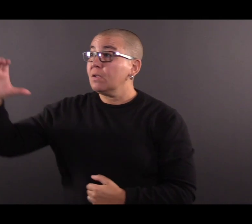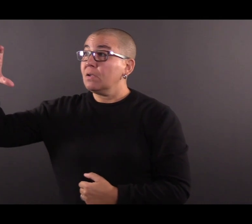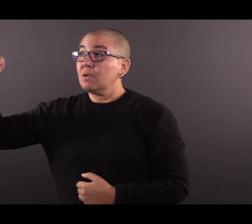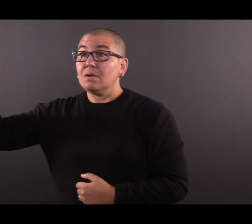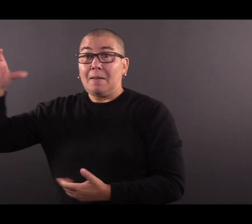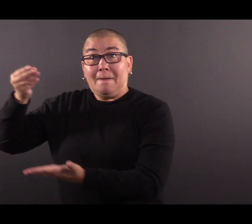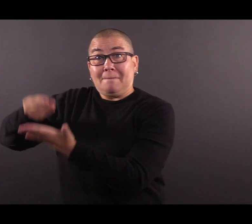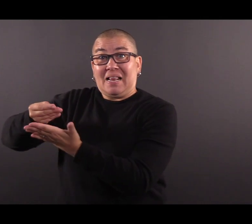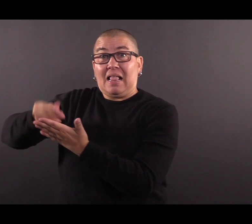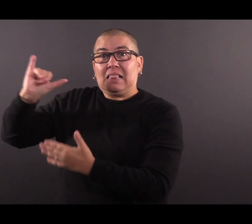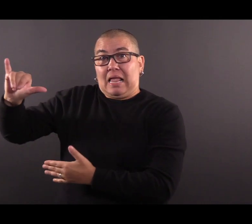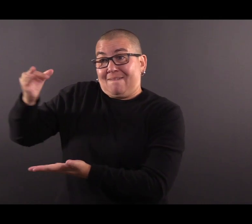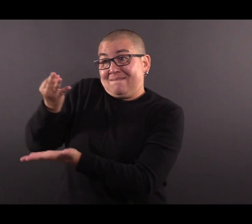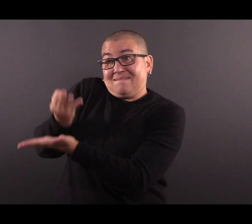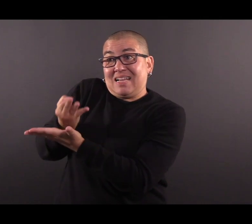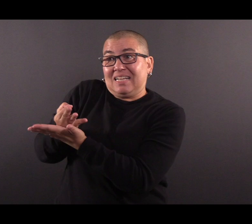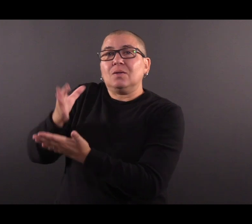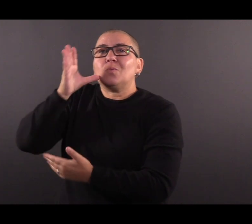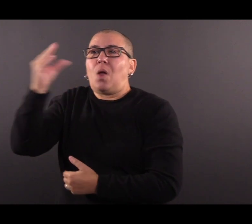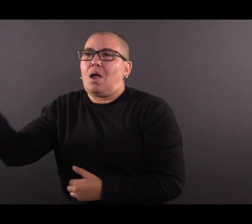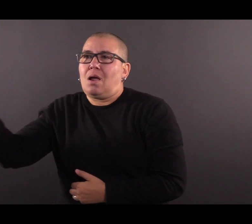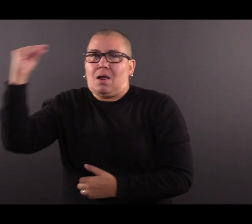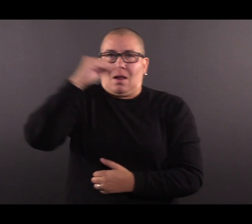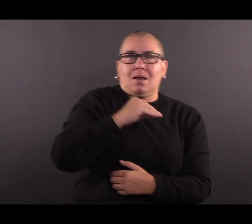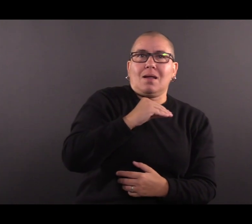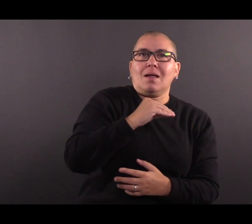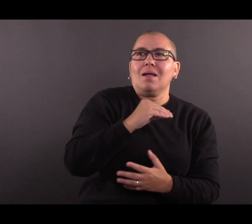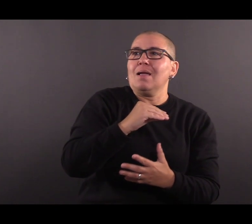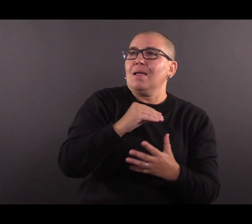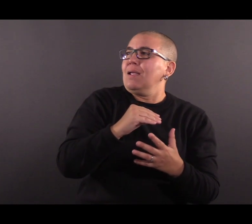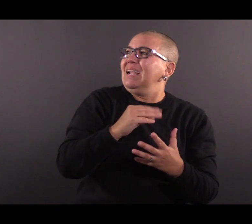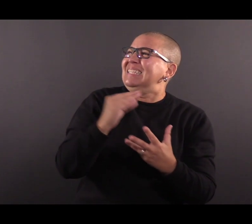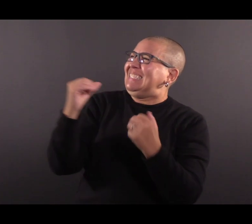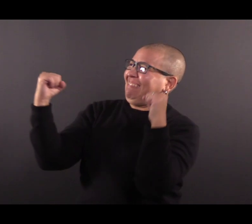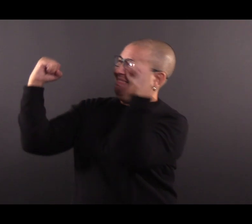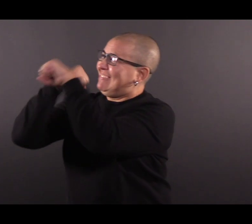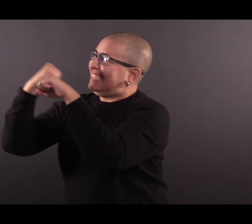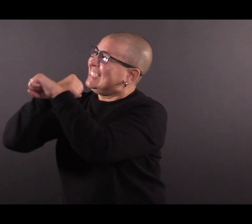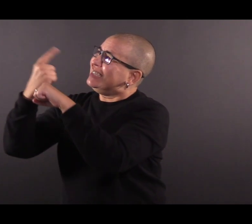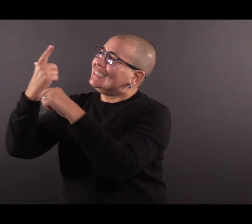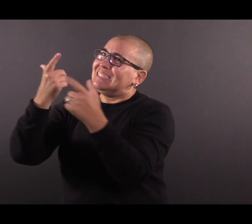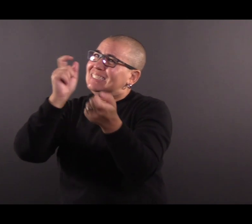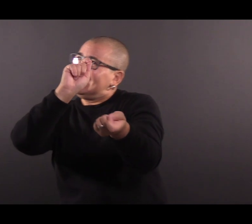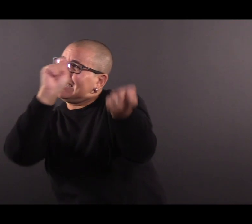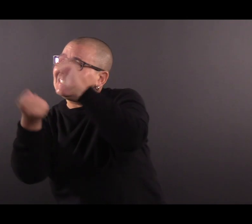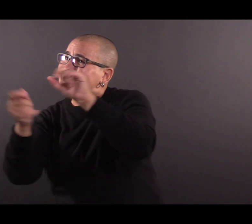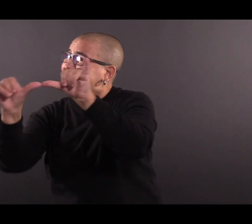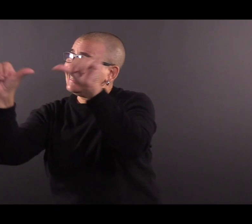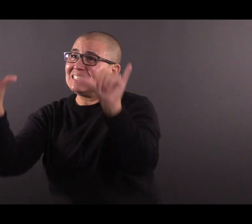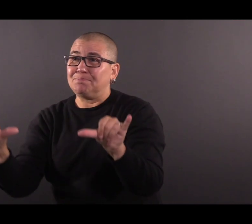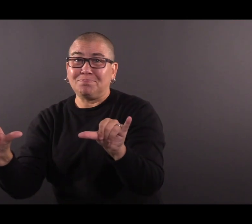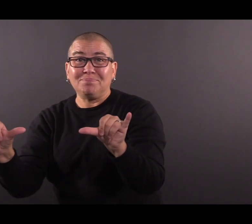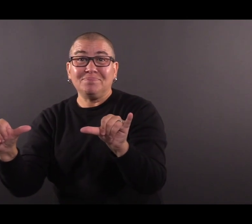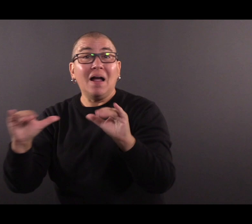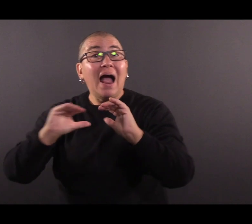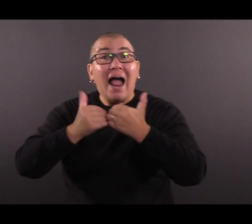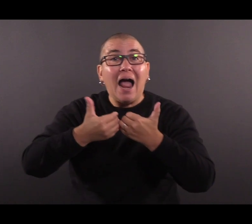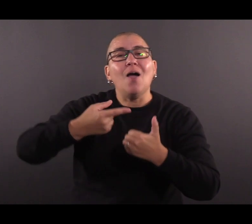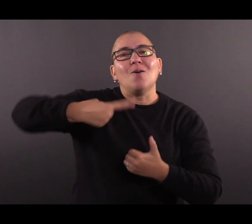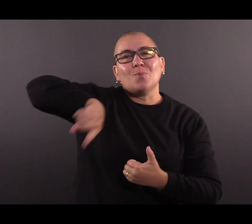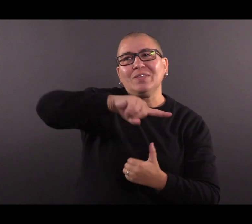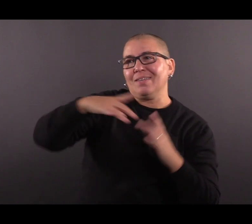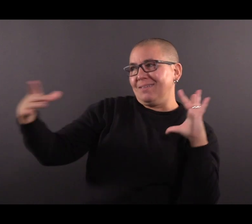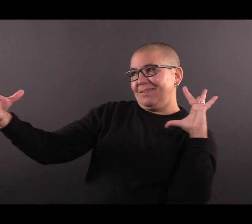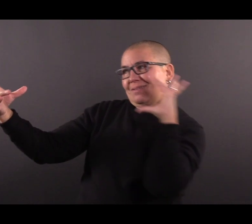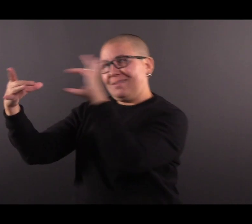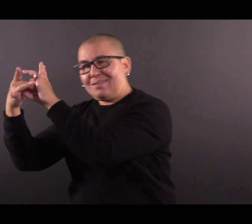Also, when VSPs receive COC funding, they can advocate for system reform on behalf of survivors by integrating their